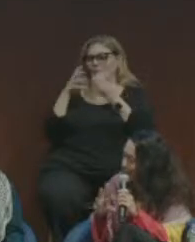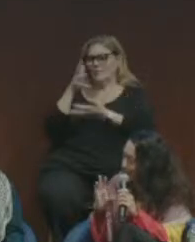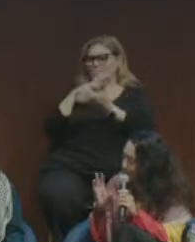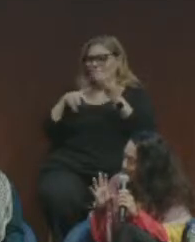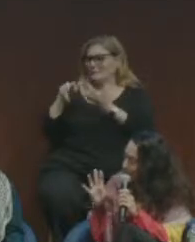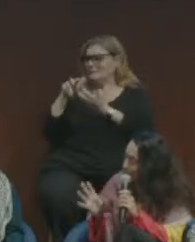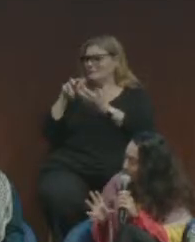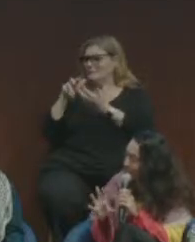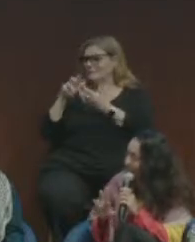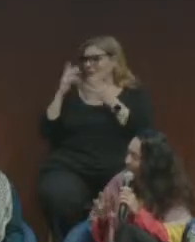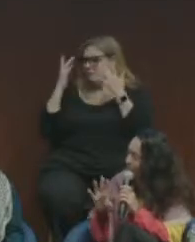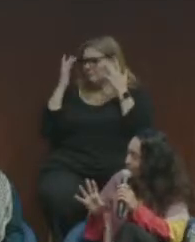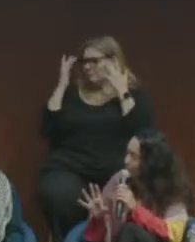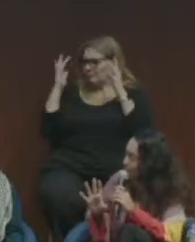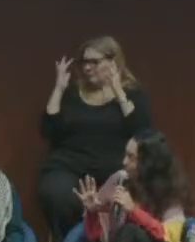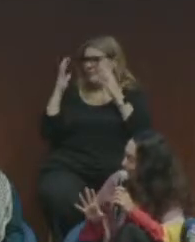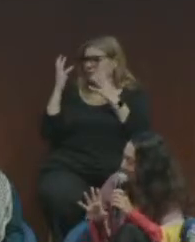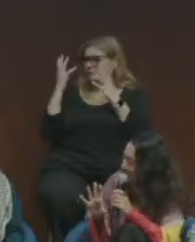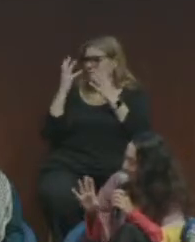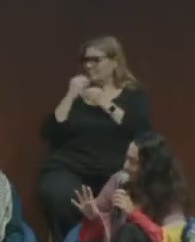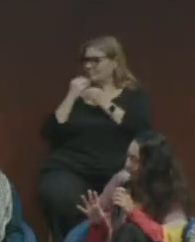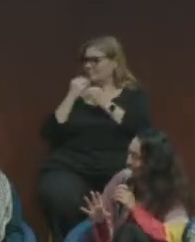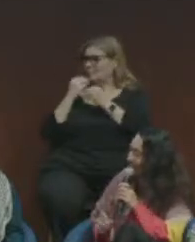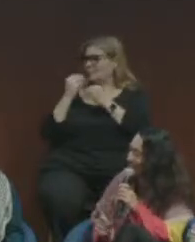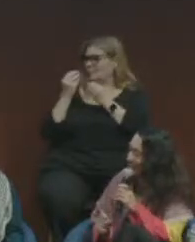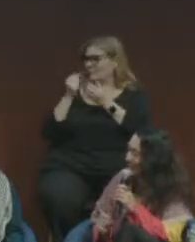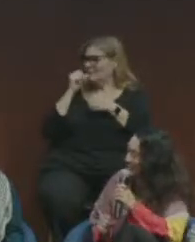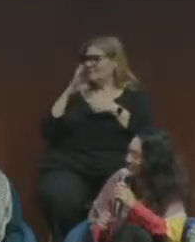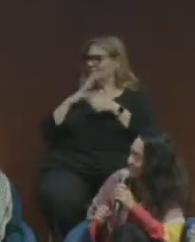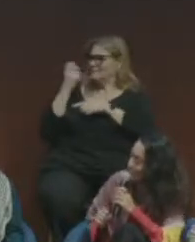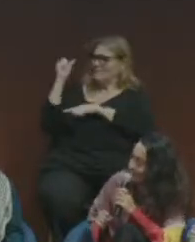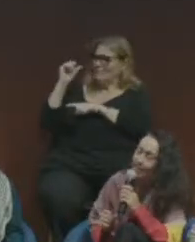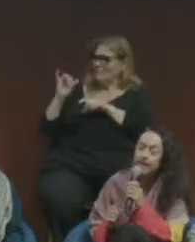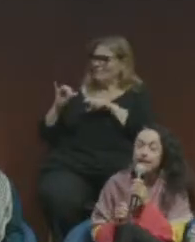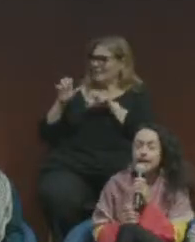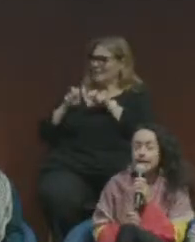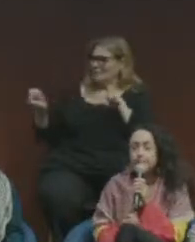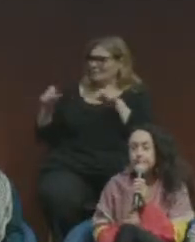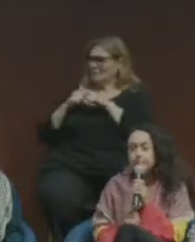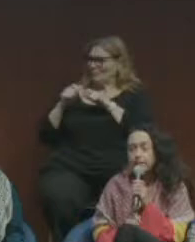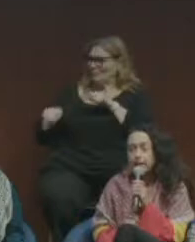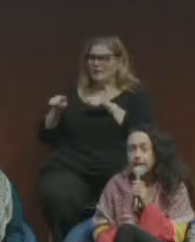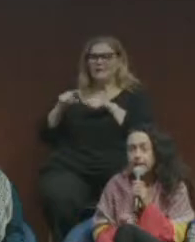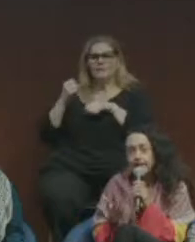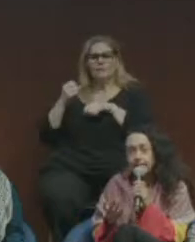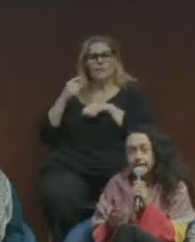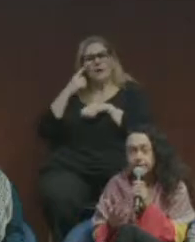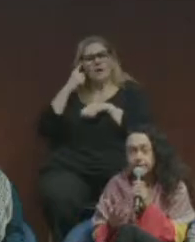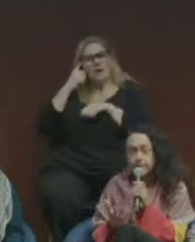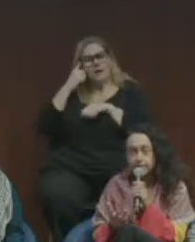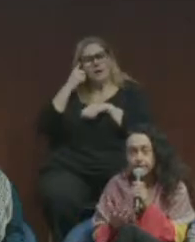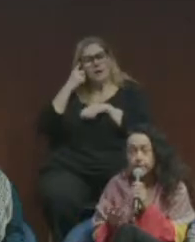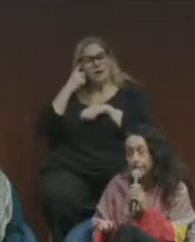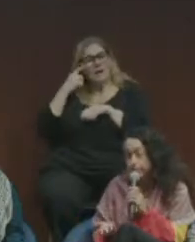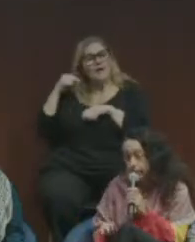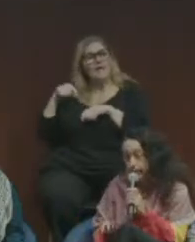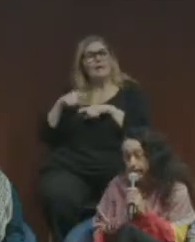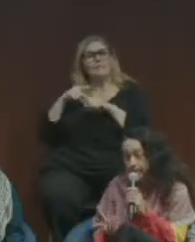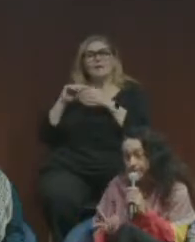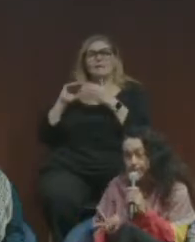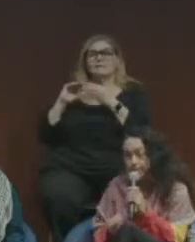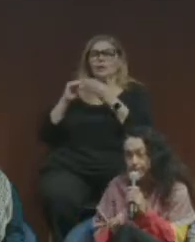of brilliant, beautiful panelists that I'm getting to sit with. I guess I come here as a